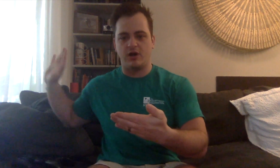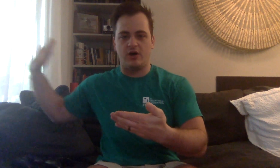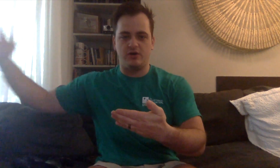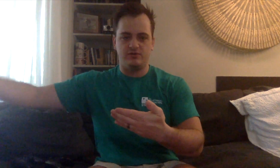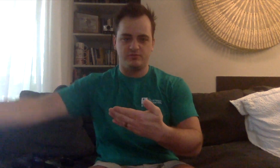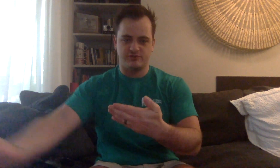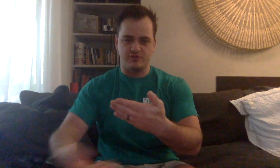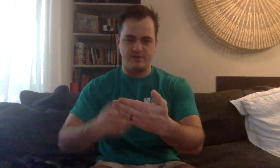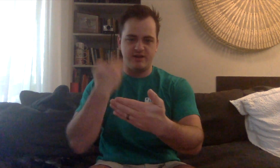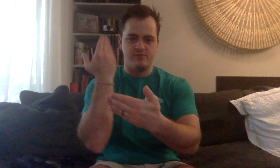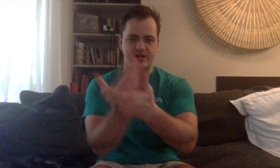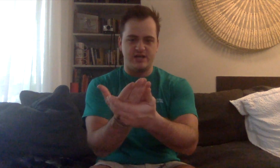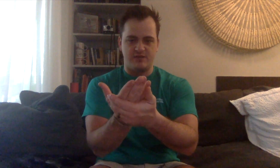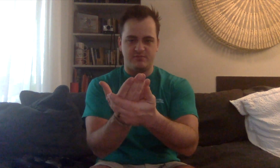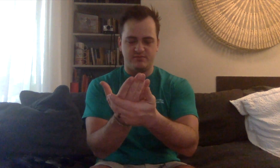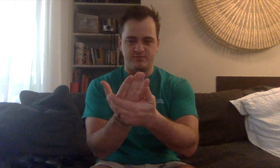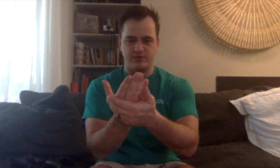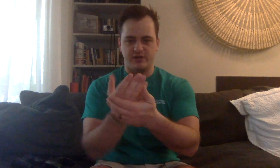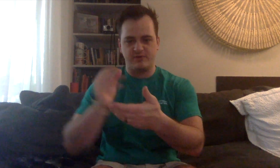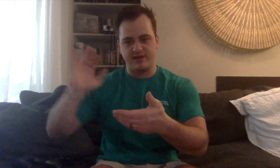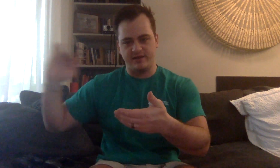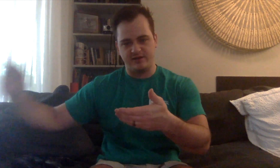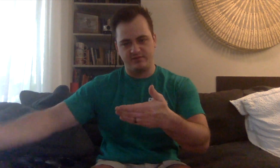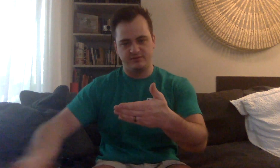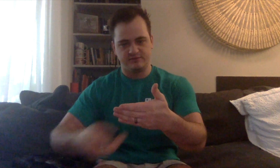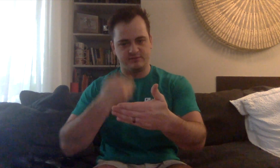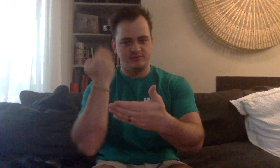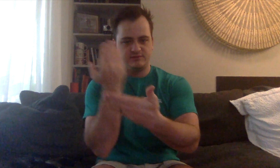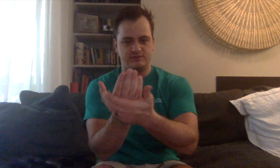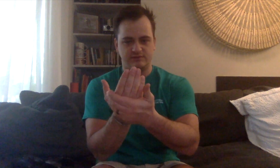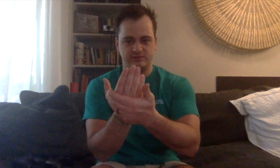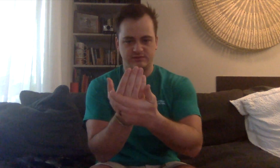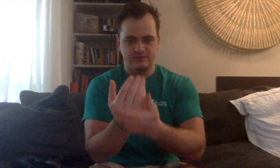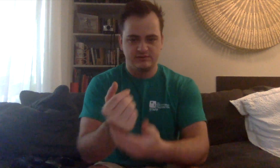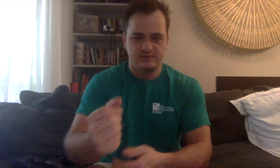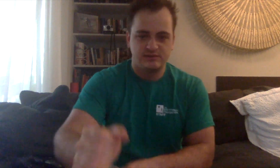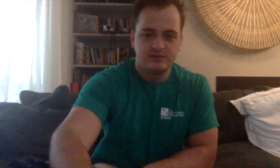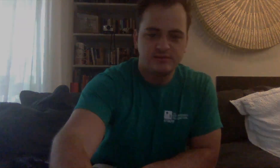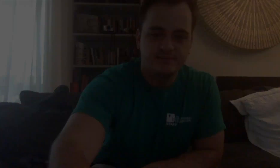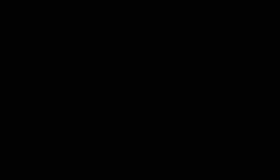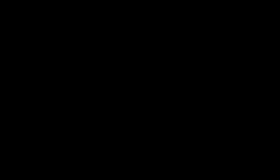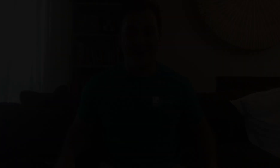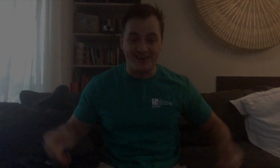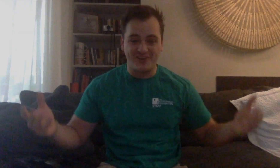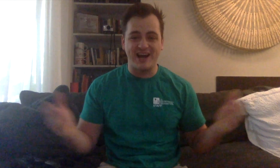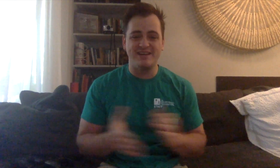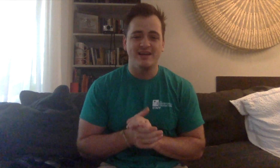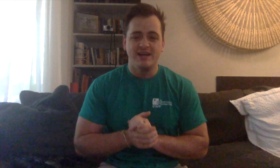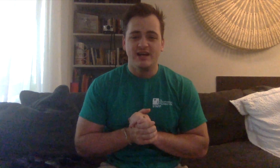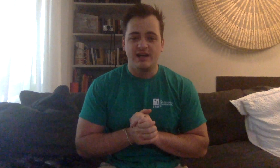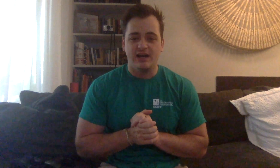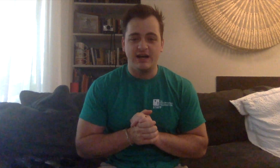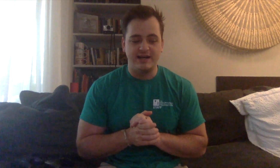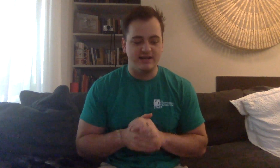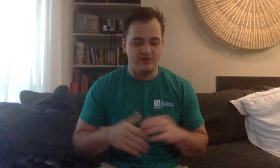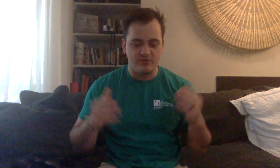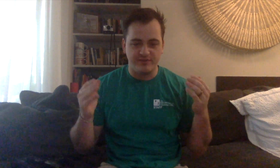all. Scooping everybody up, bringing them right there. All right,